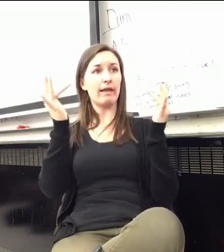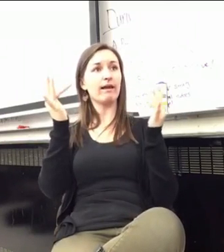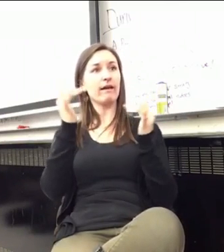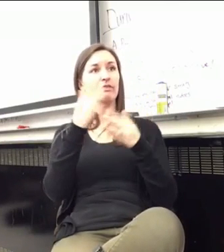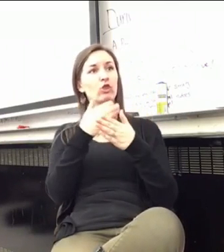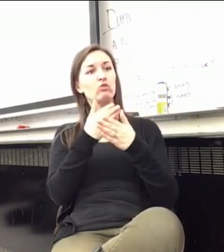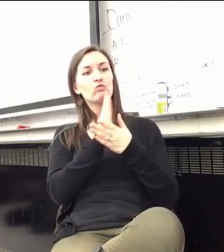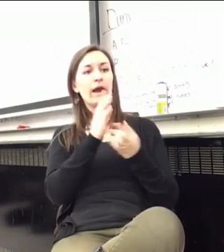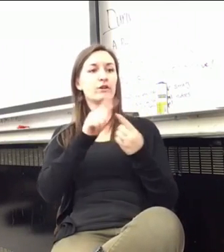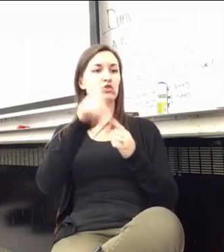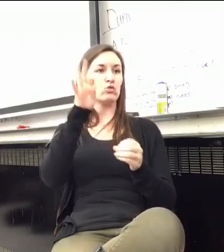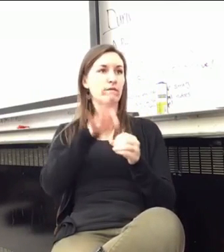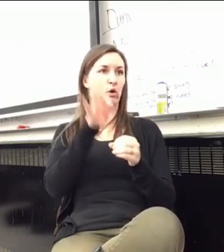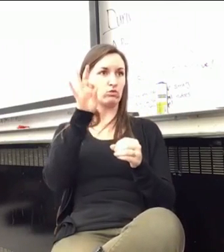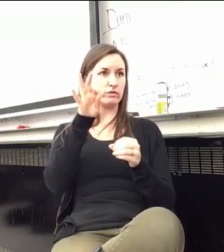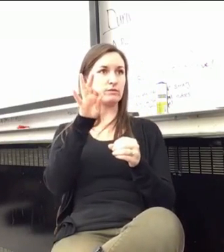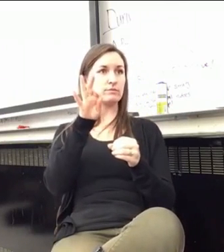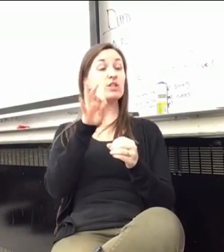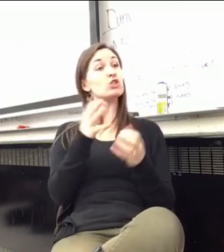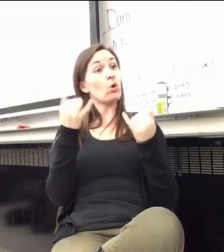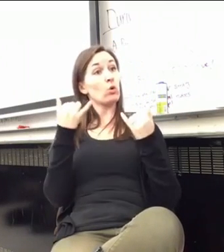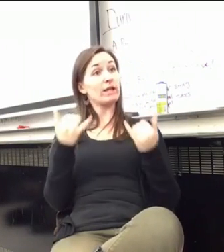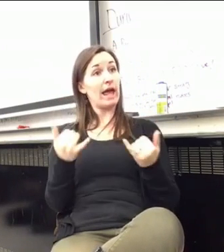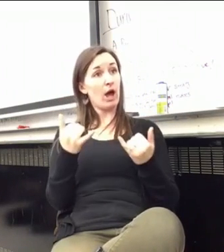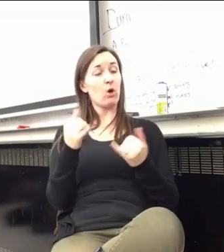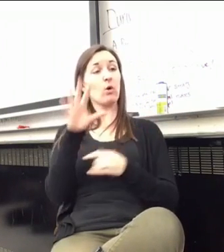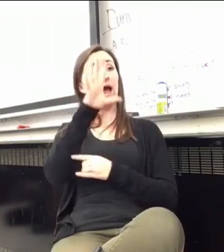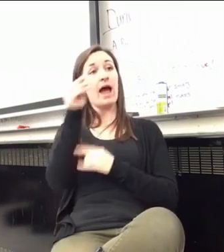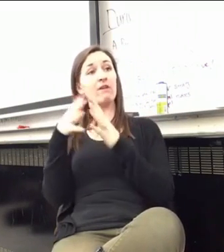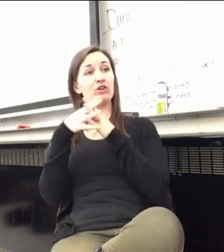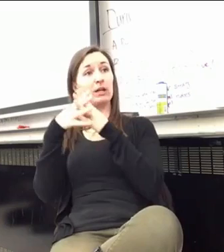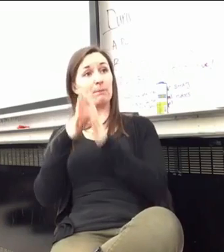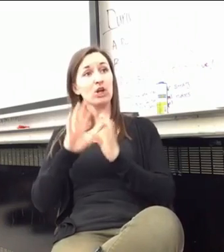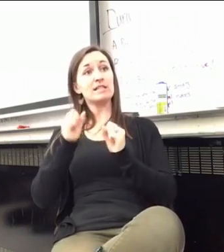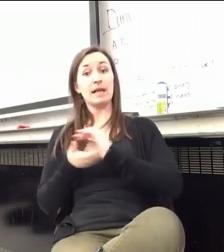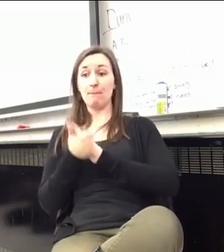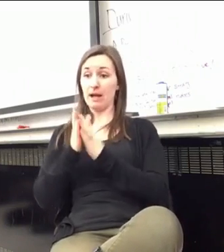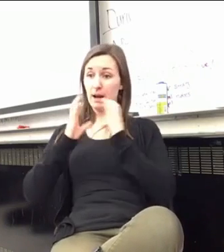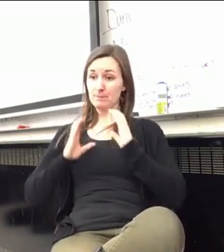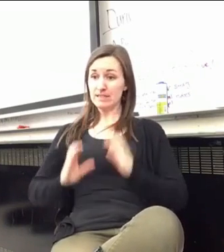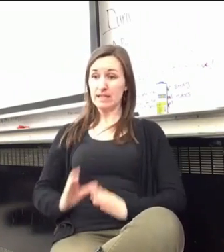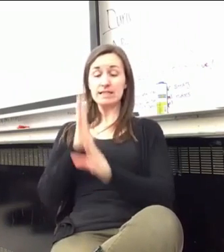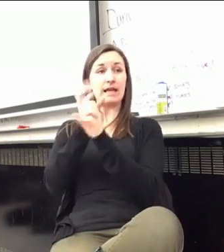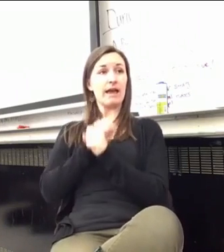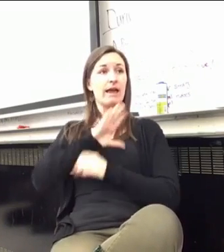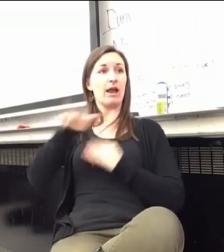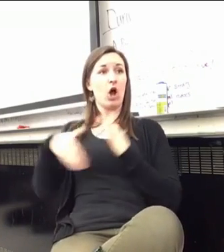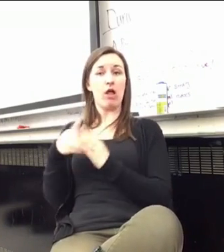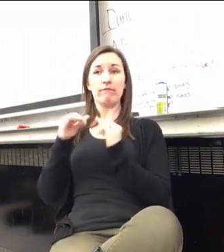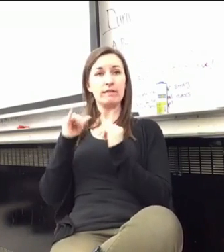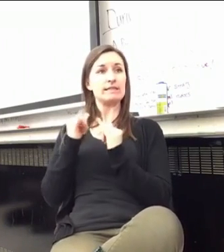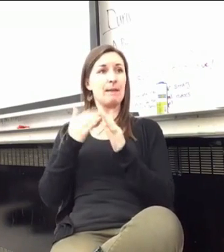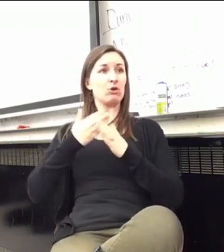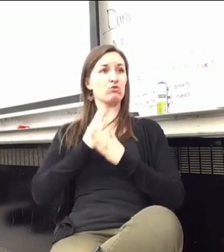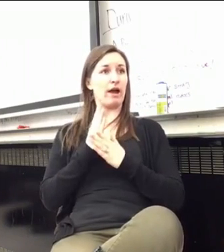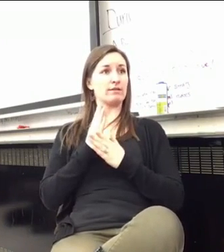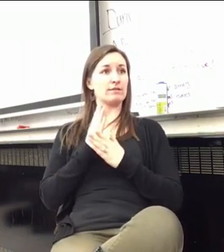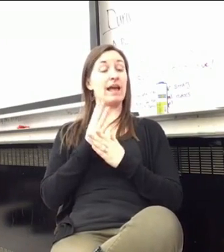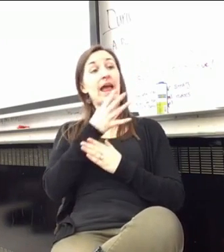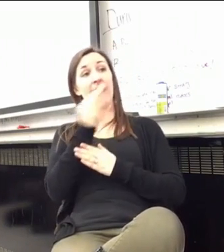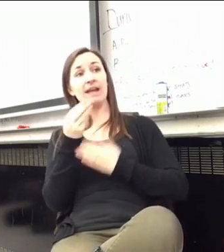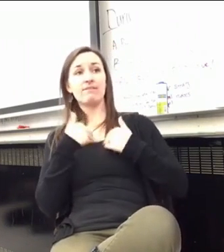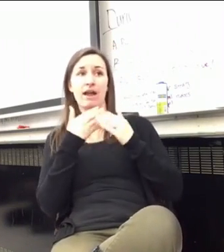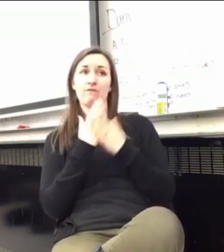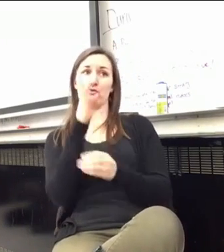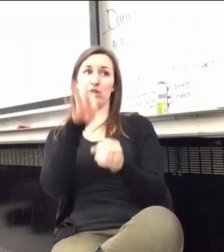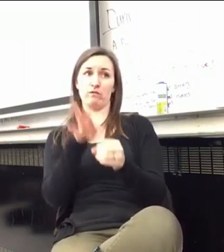vote. So now African Americans can be citizens of the United States and receive all those rights, and also they have the right to